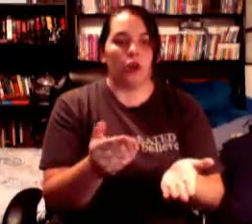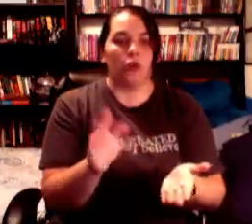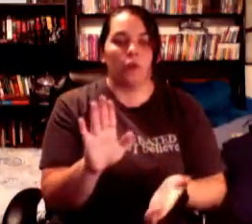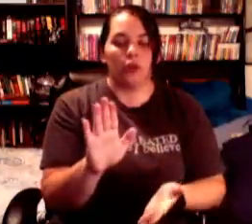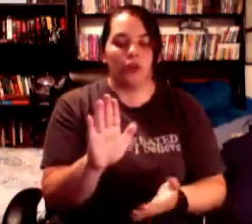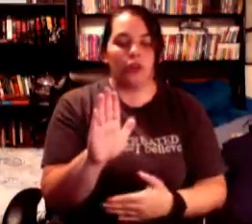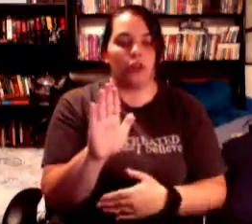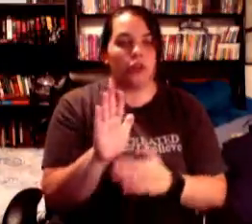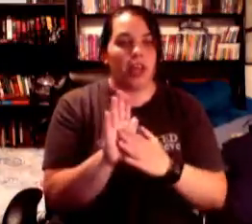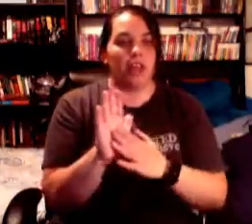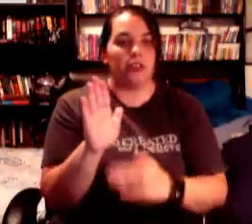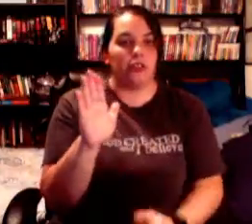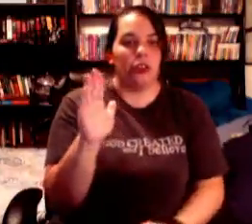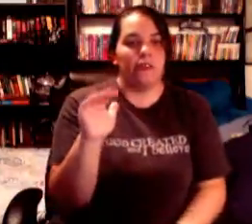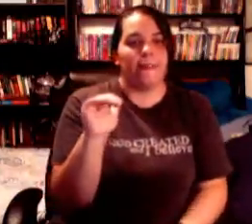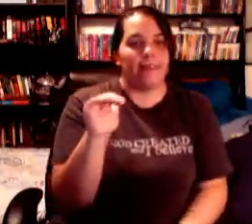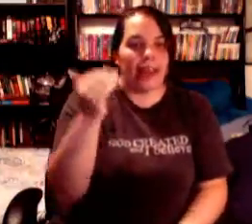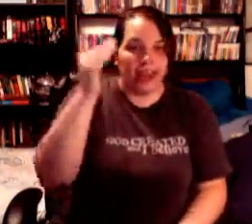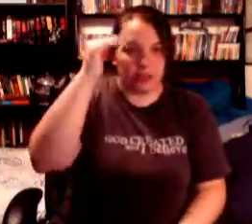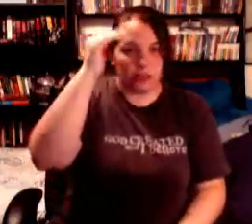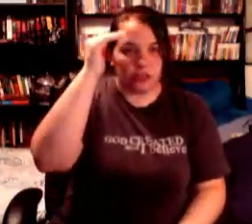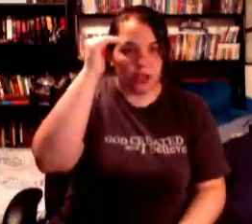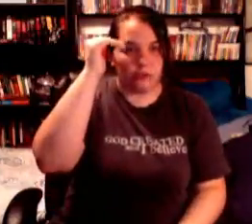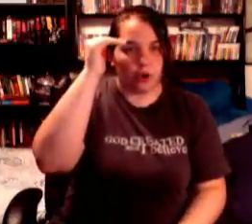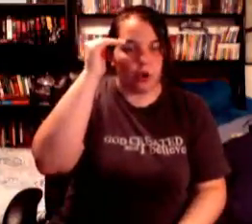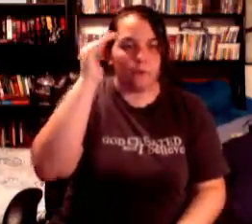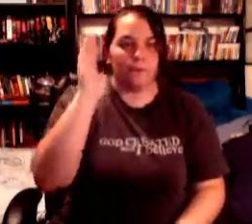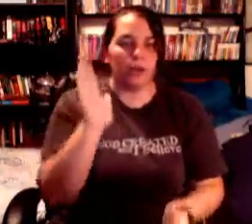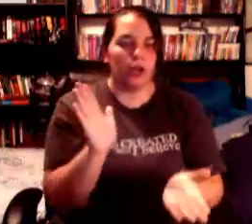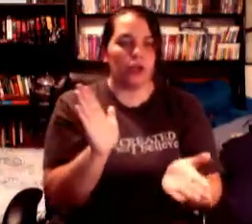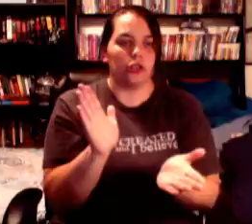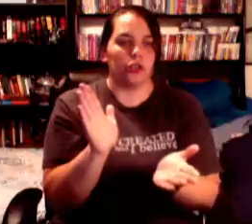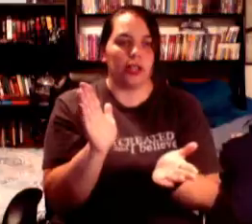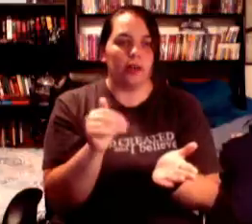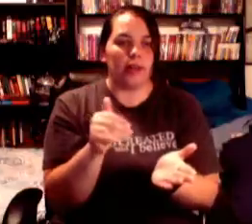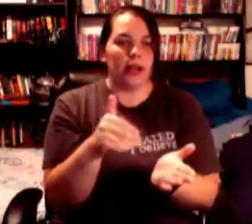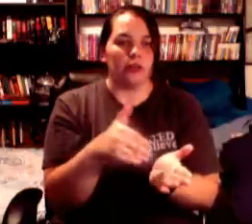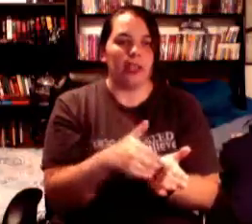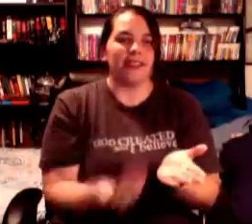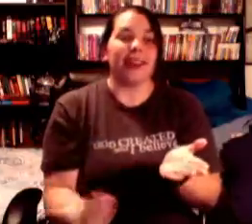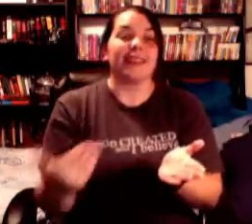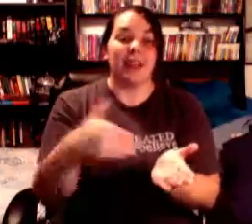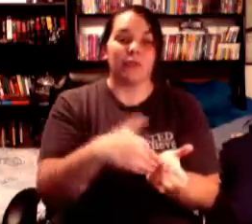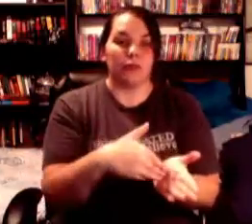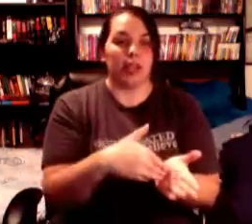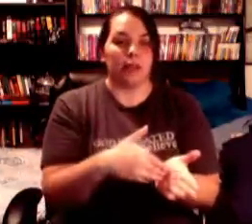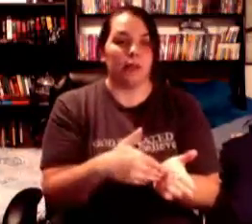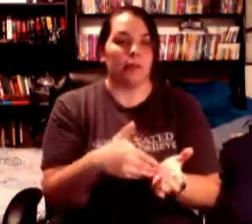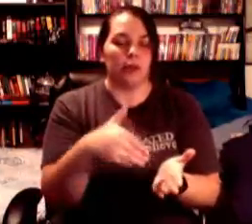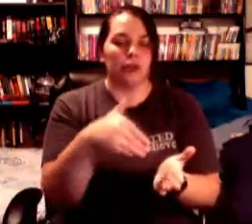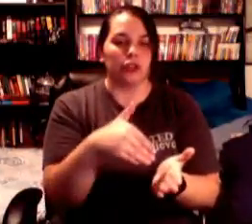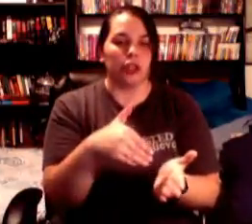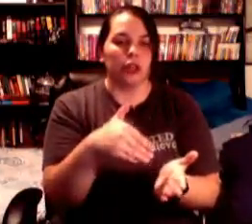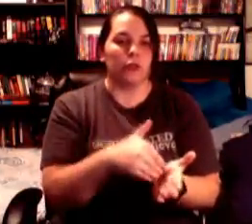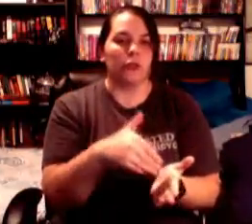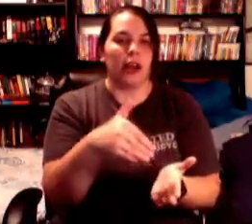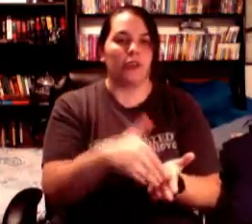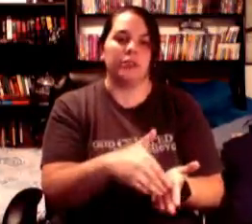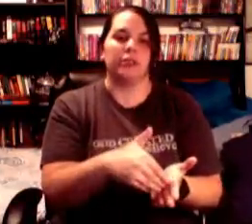So it's, again, that hand shape for hope. You're just going to come down like the sign for again, but you're just going to go